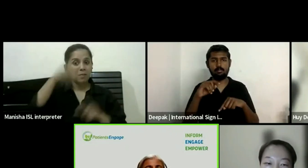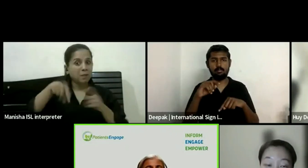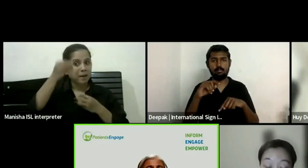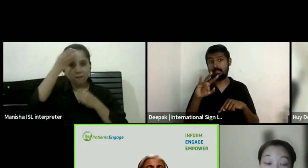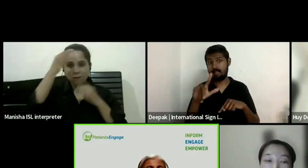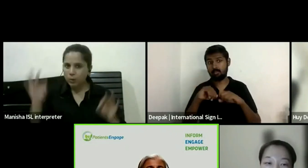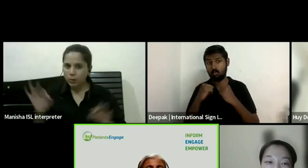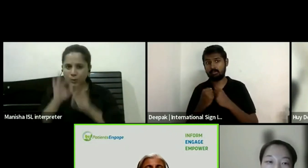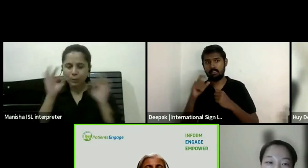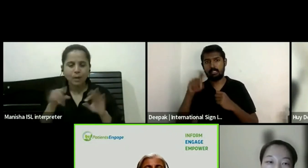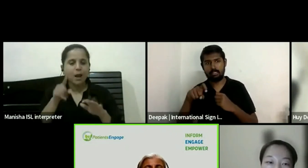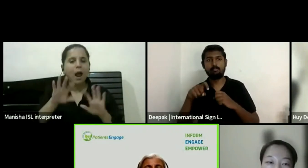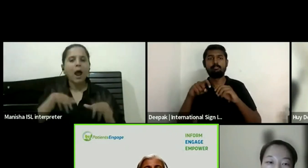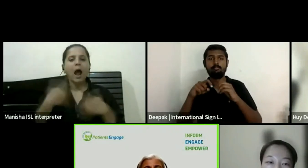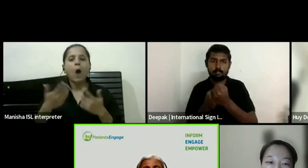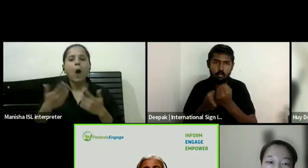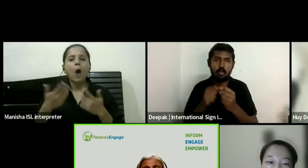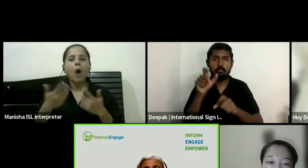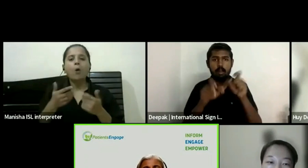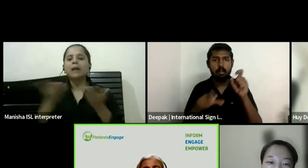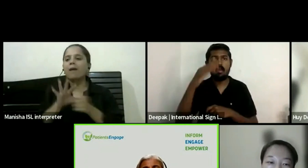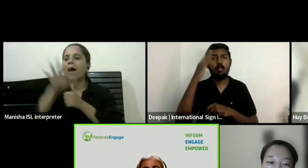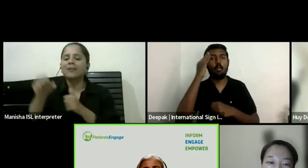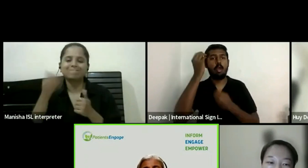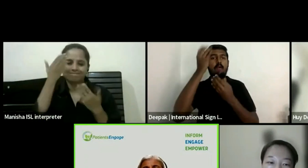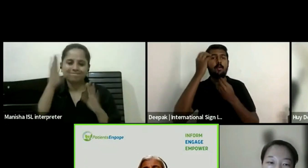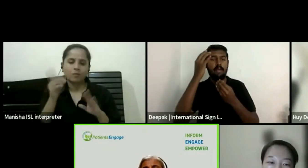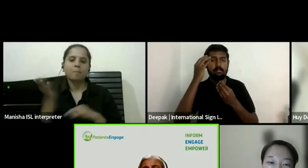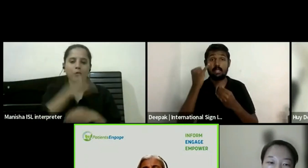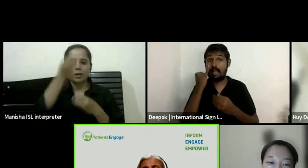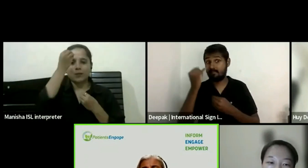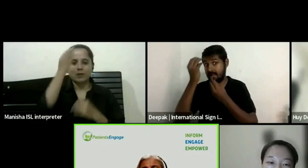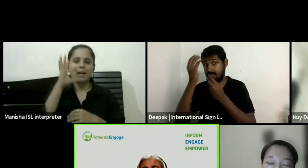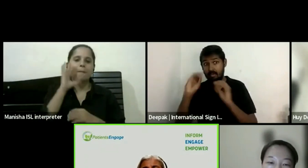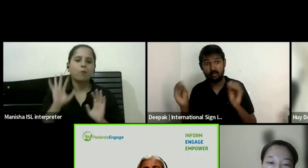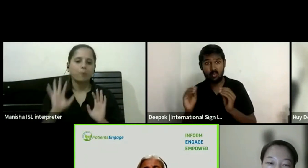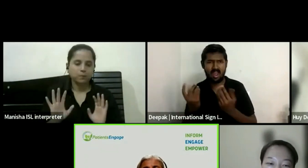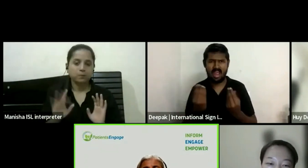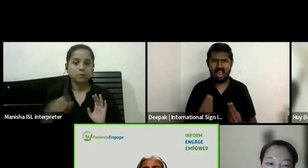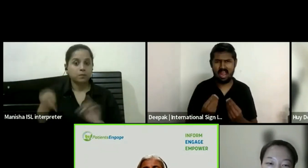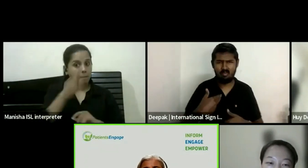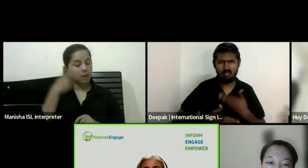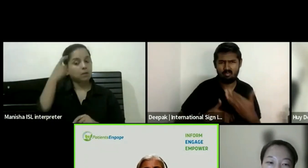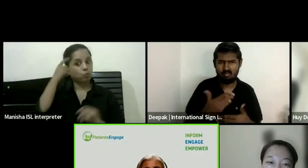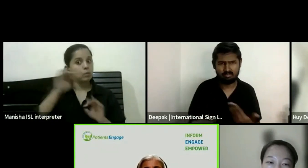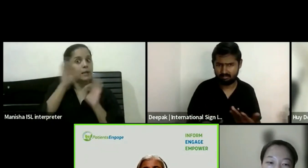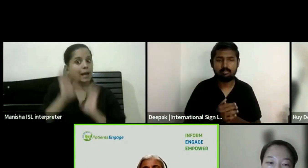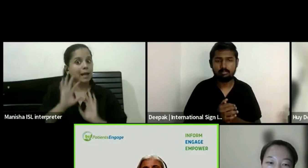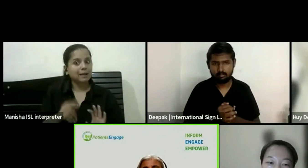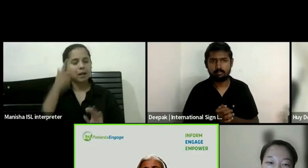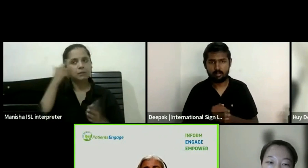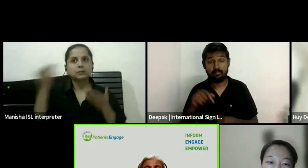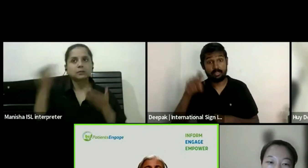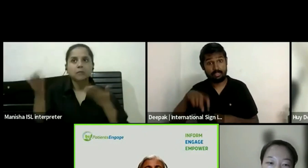don't know how to reach services. So I think that's something that we must always keep in mind, because otherwise there's always